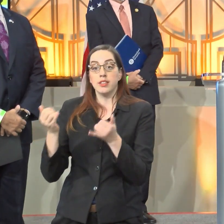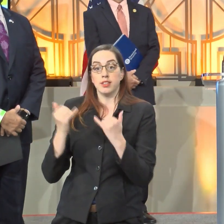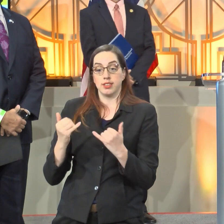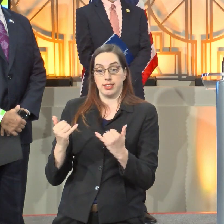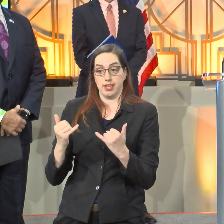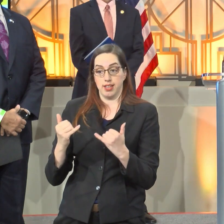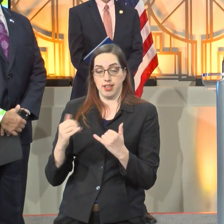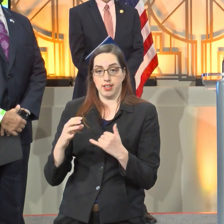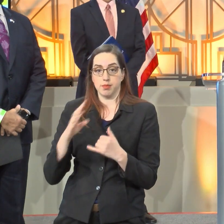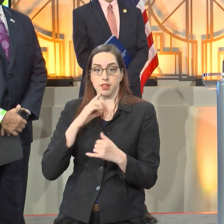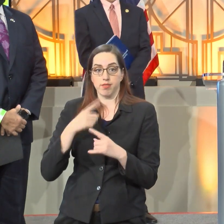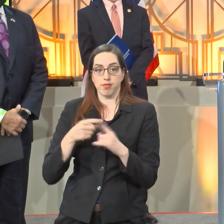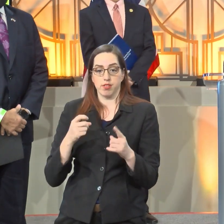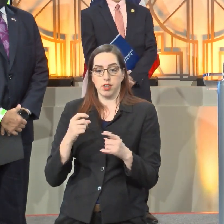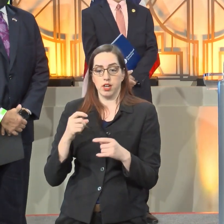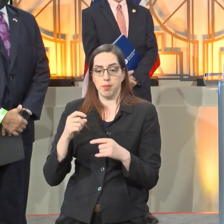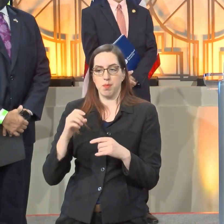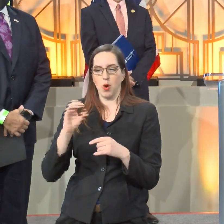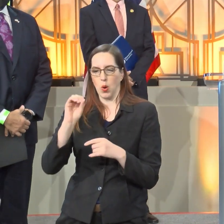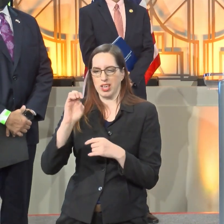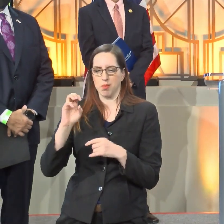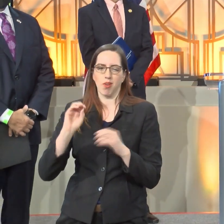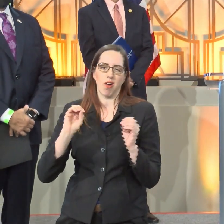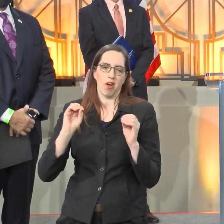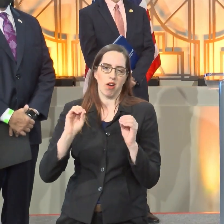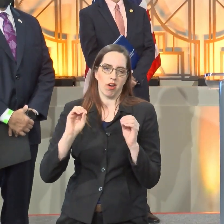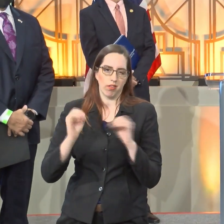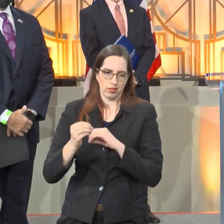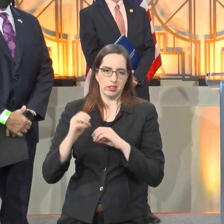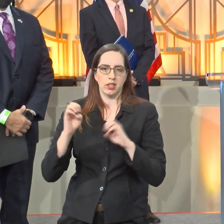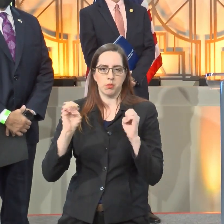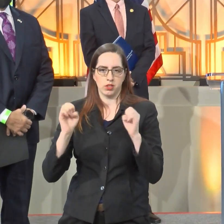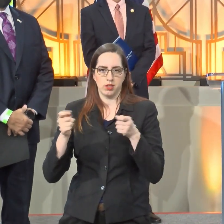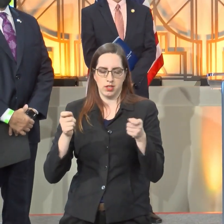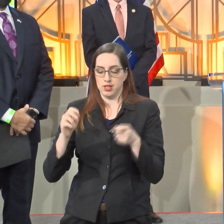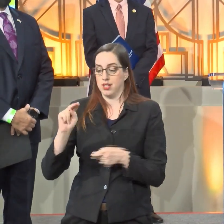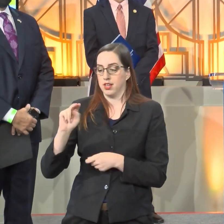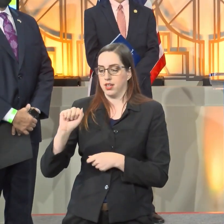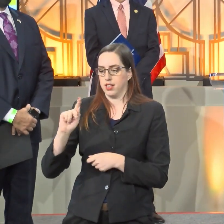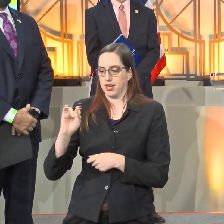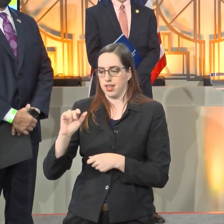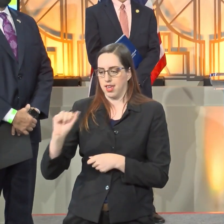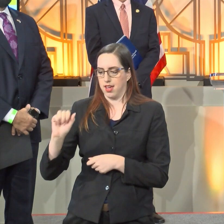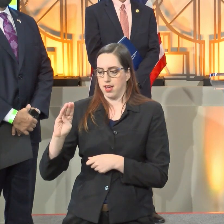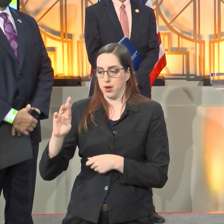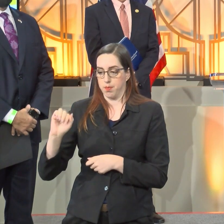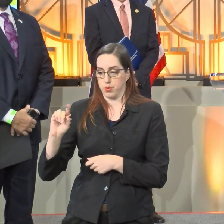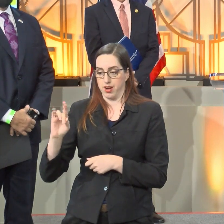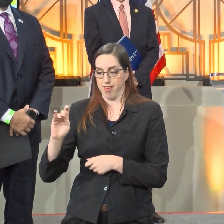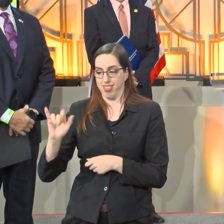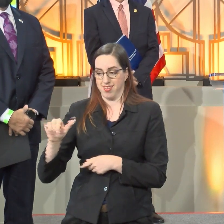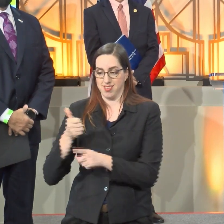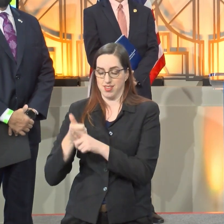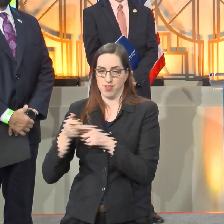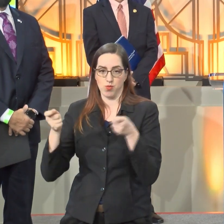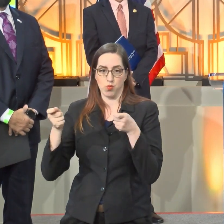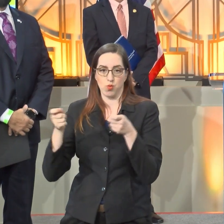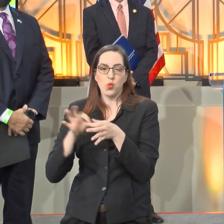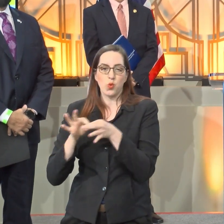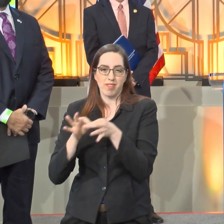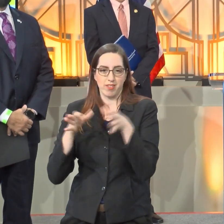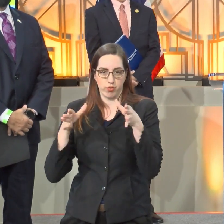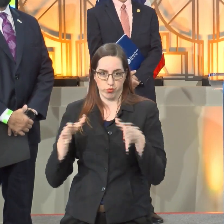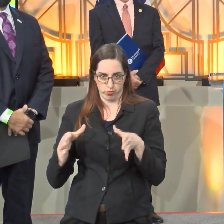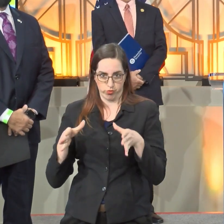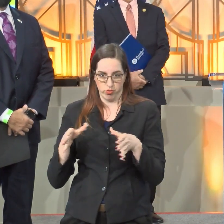on behalf of the Office of Emergency Management is Nakia Bradley, the coordinator of OEM, who